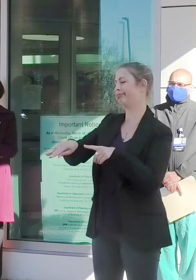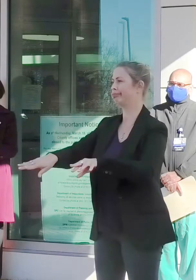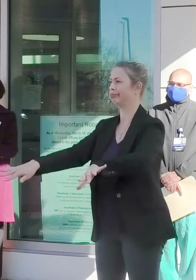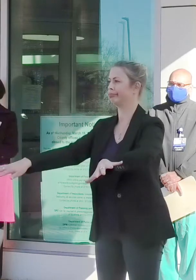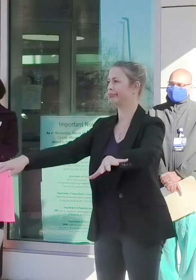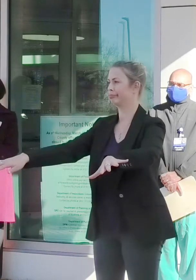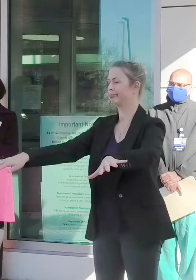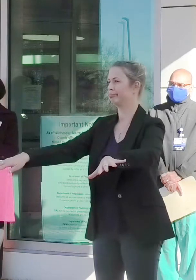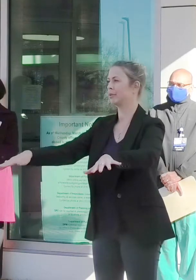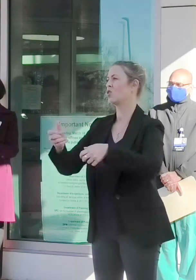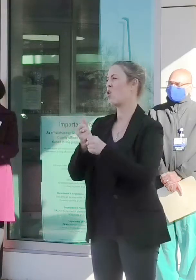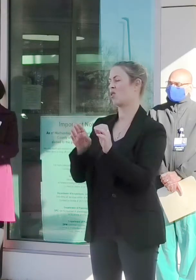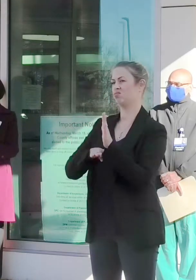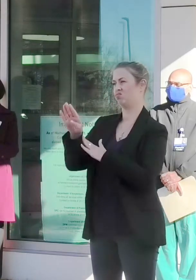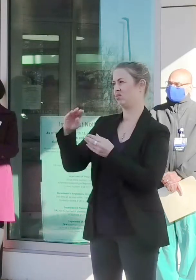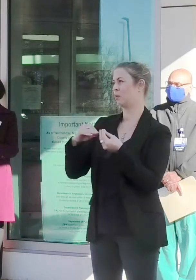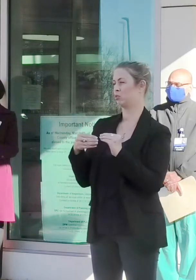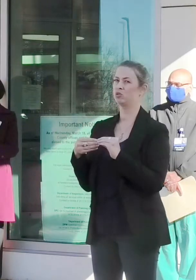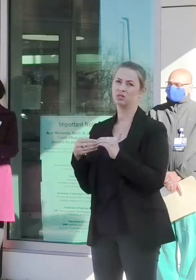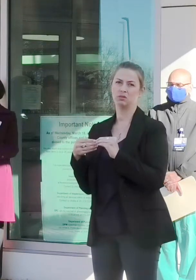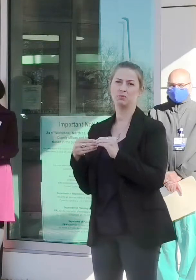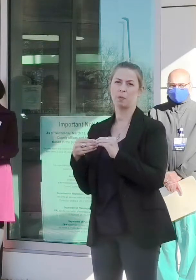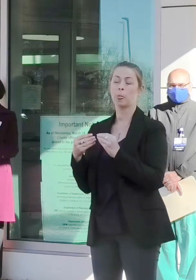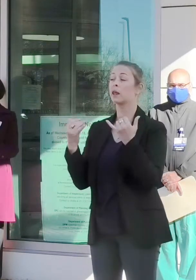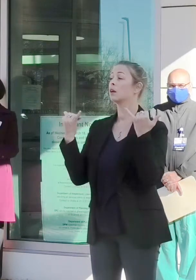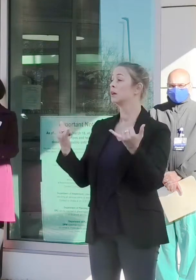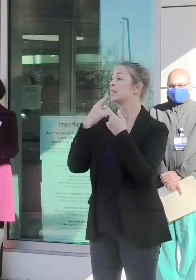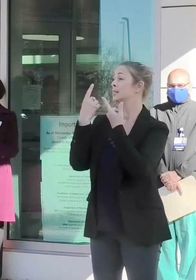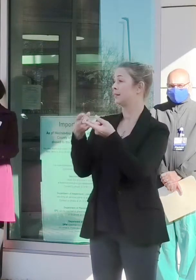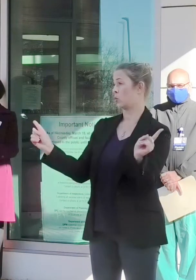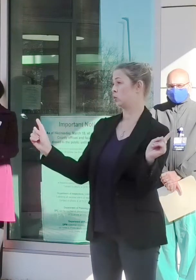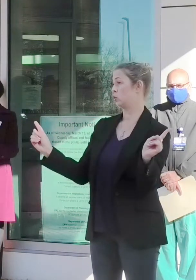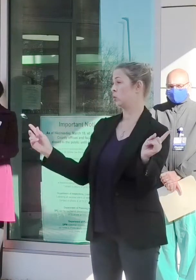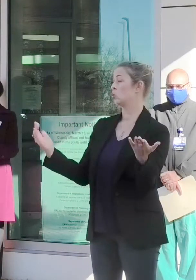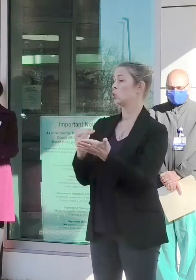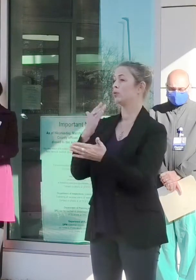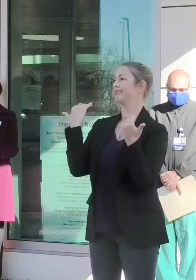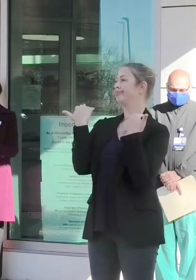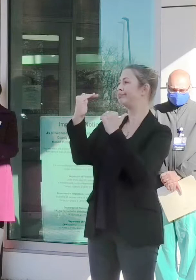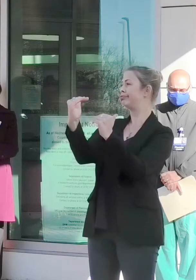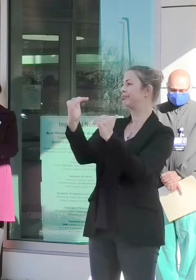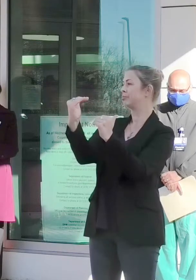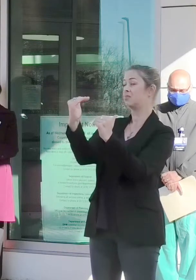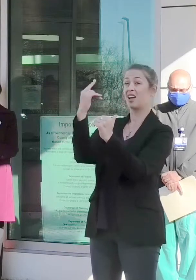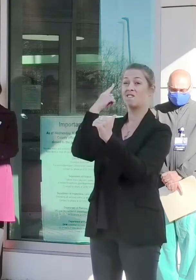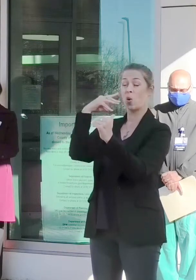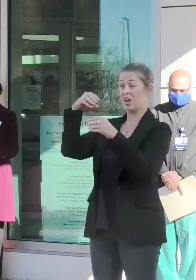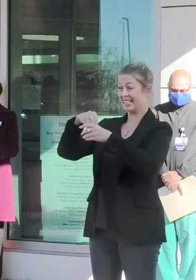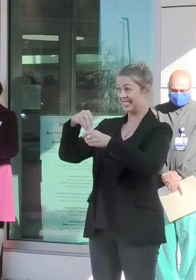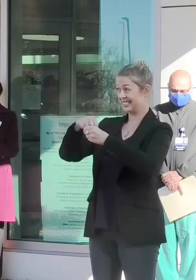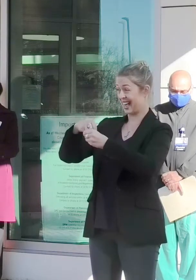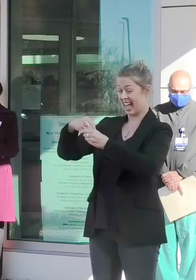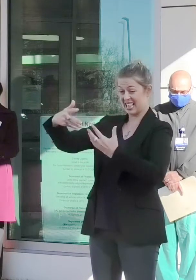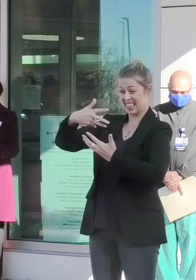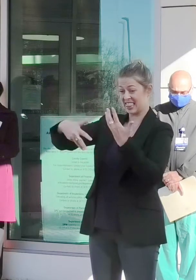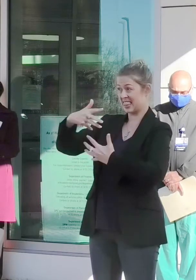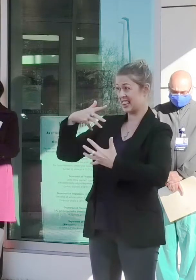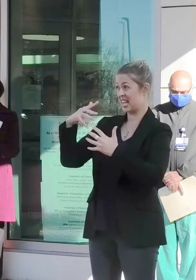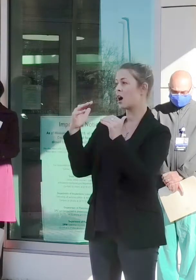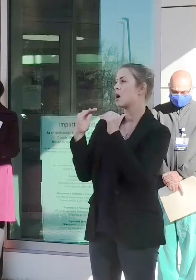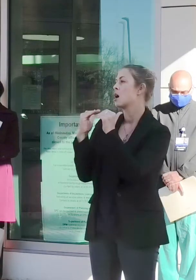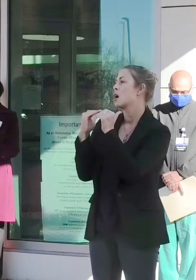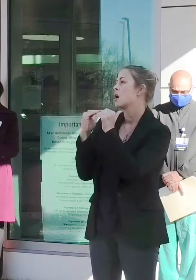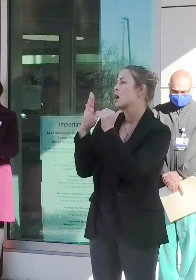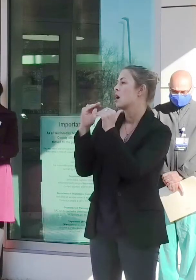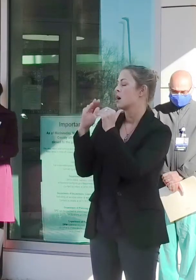So today, I'm announcing new advisories that limit indoor gatherings to no more than